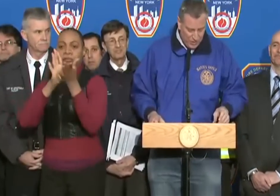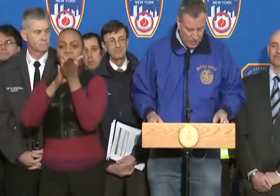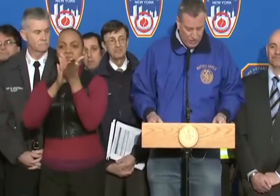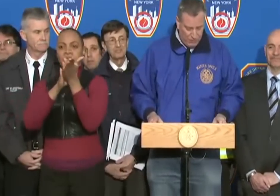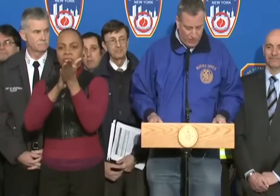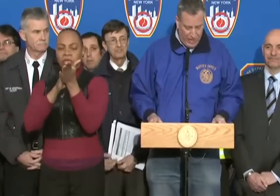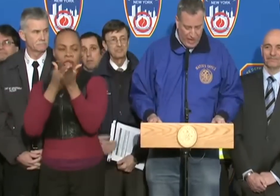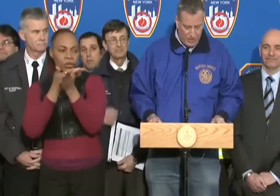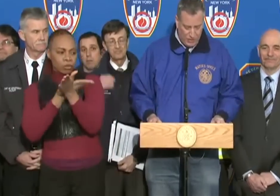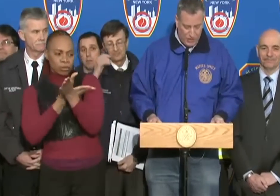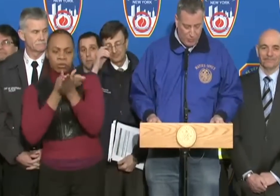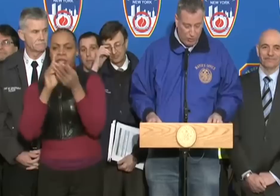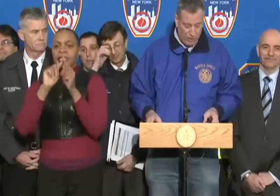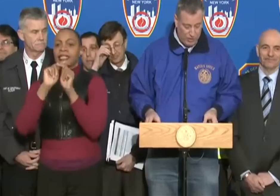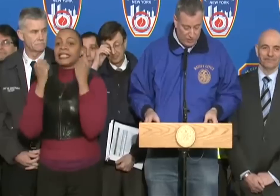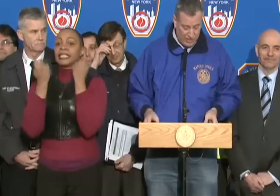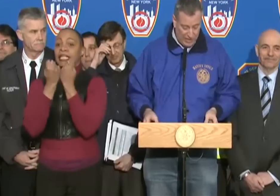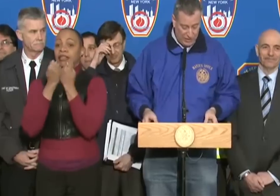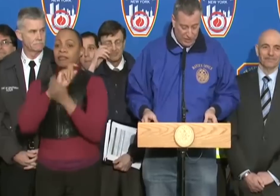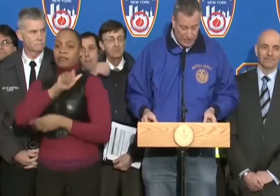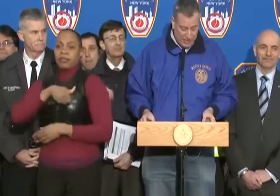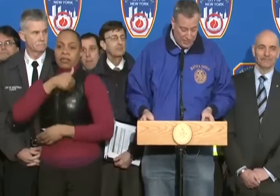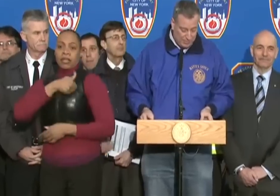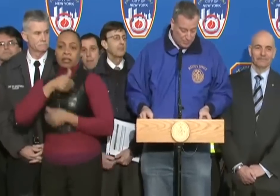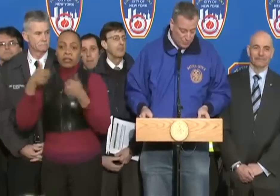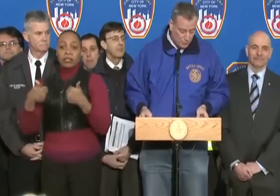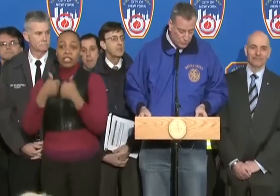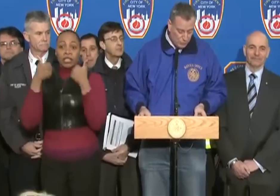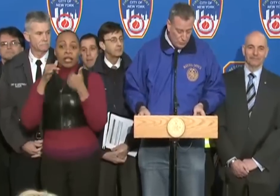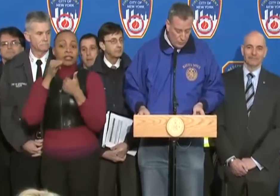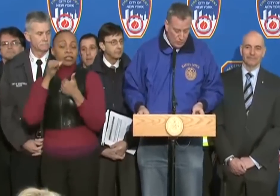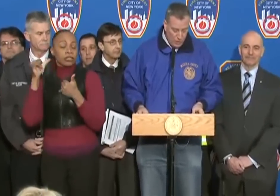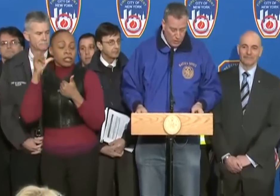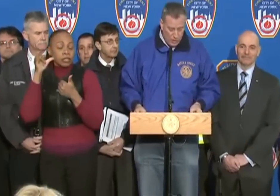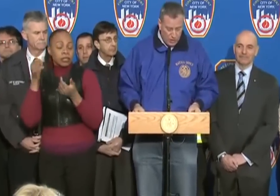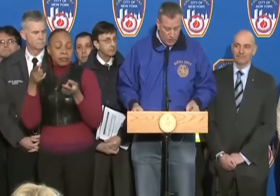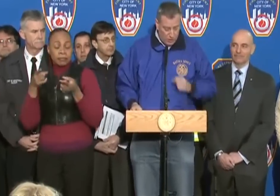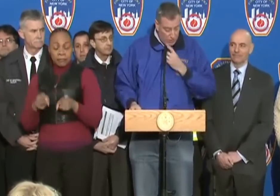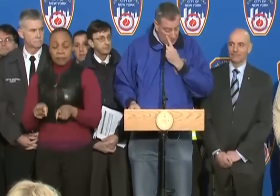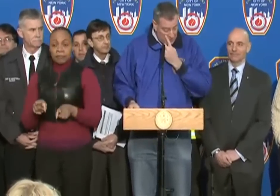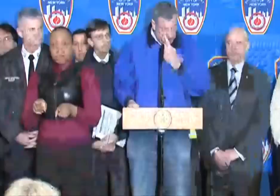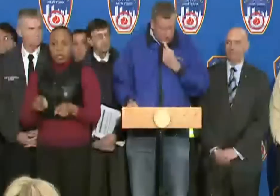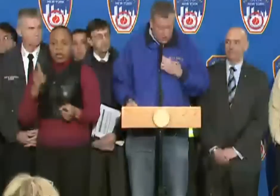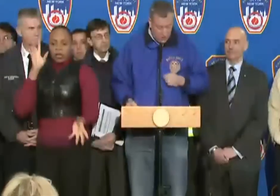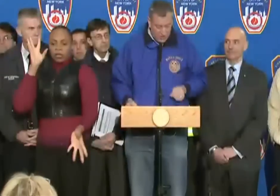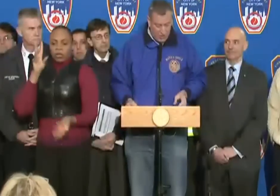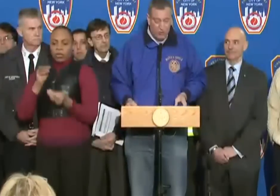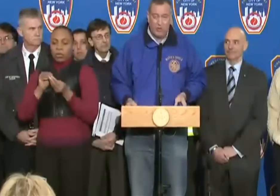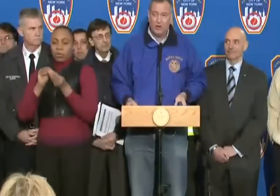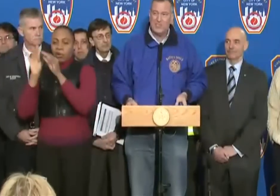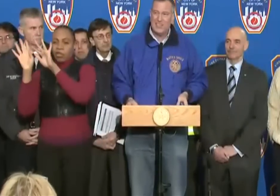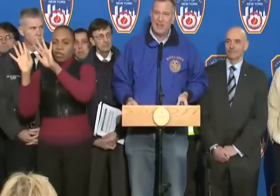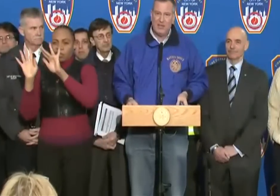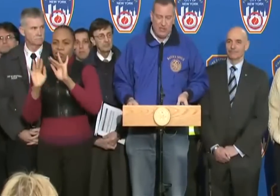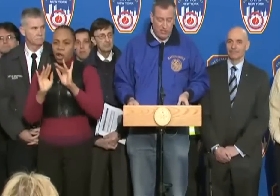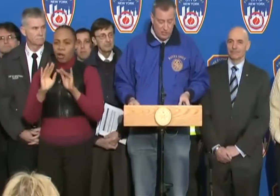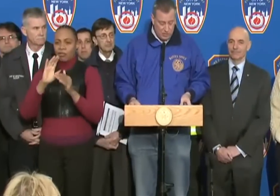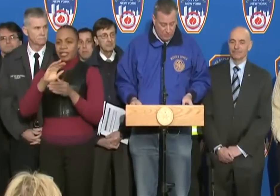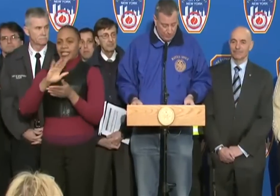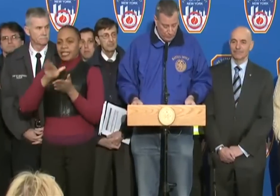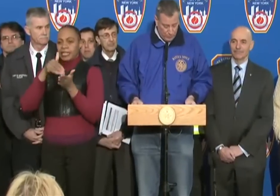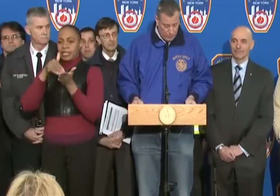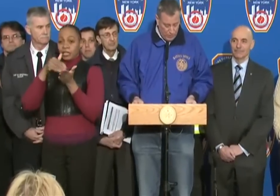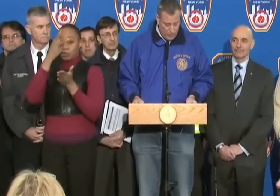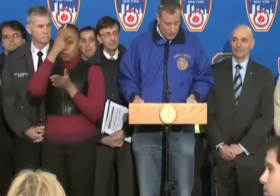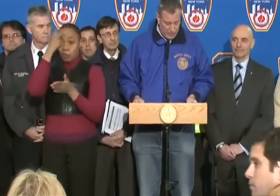team for the attitude they brought to the challenge yesterday. Total accumulation of snow in Central Park was 11